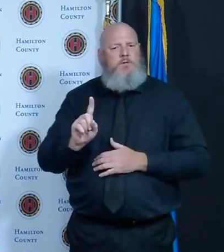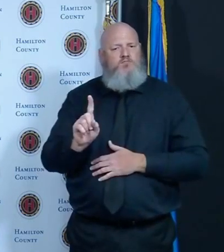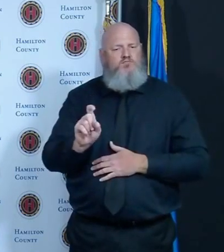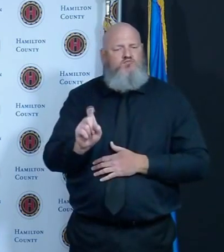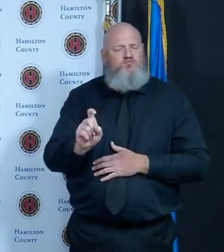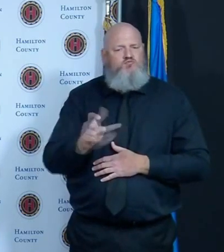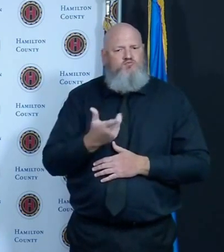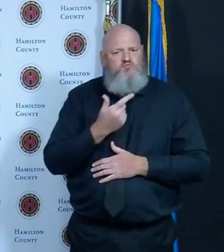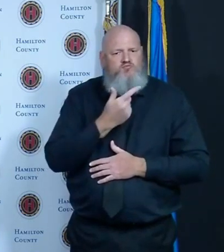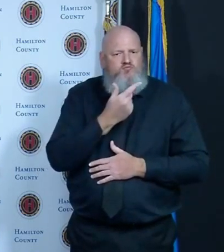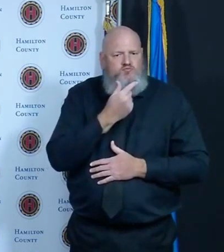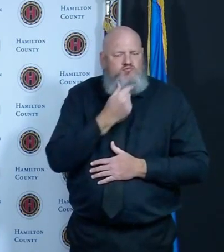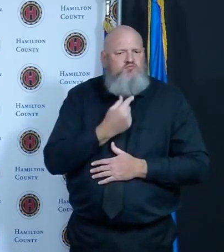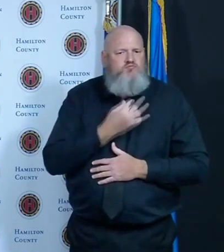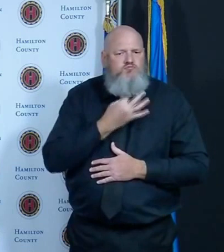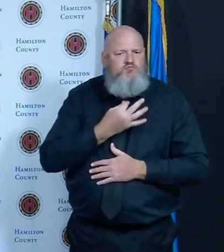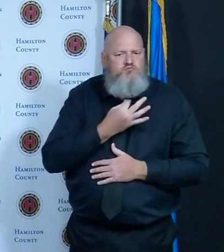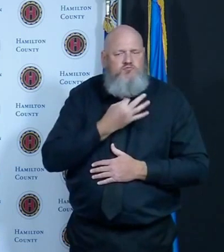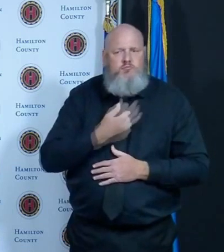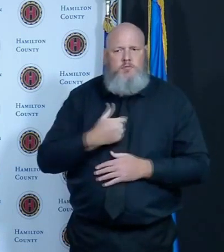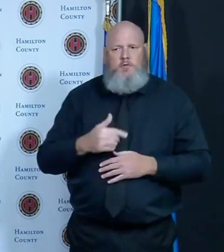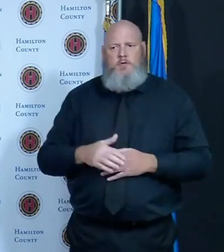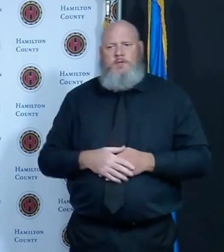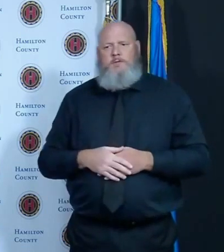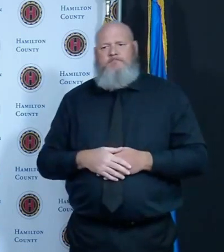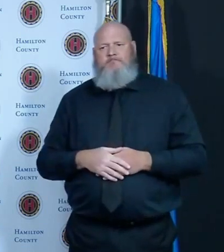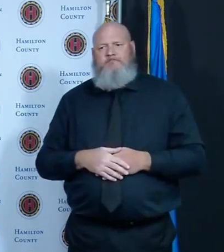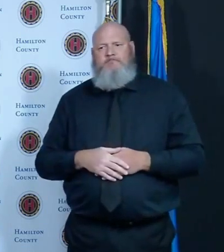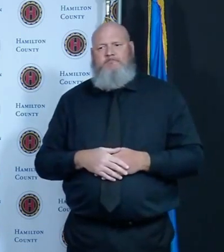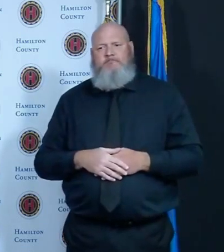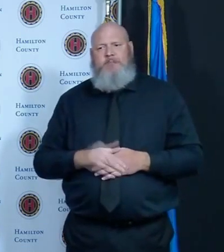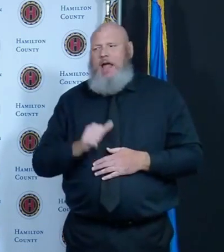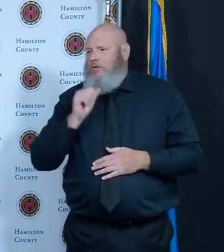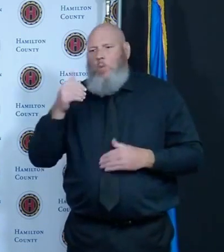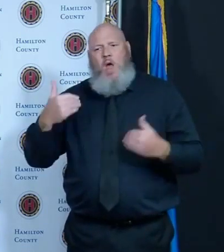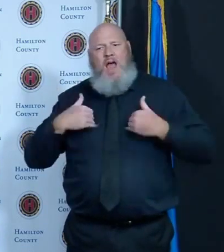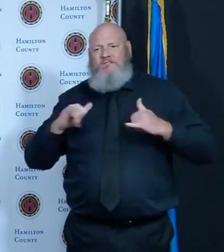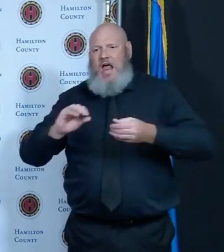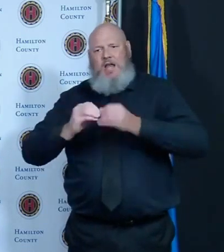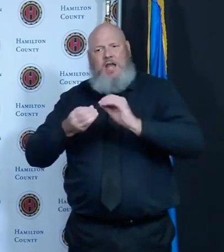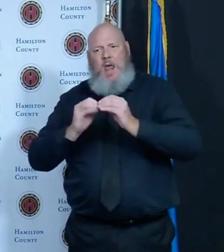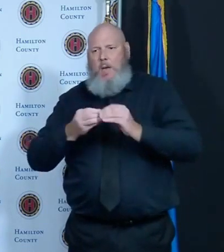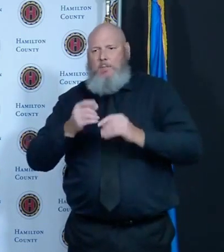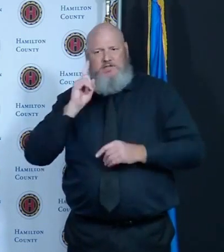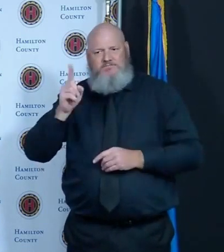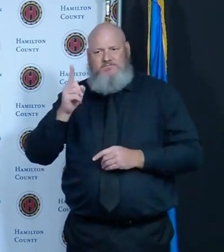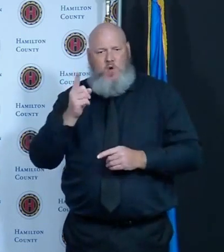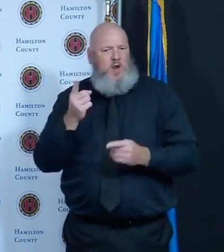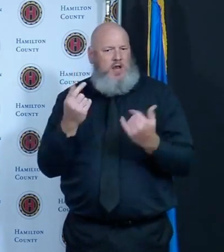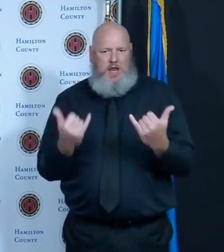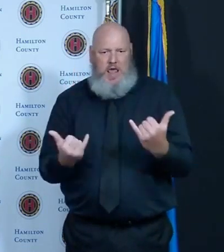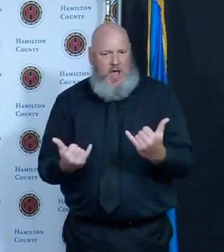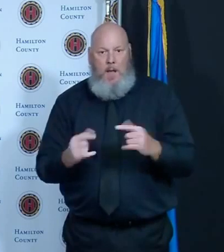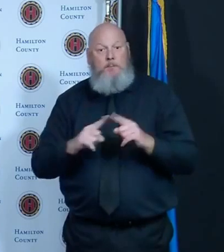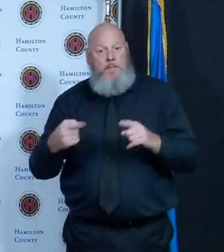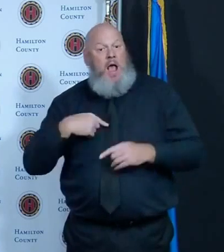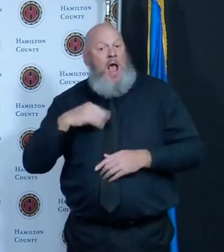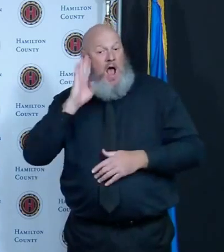get them for our briefing on Monday, if that's helpful, but I don't have any numbers since what you just